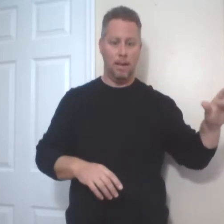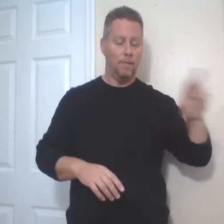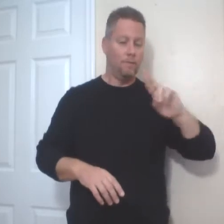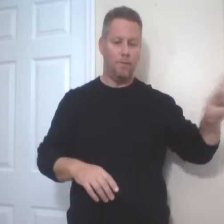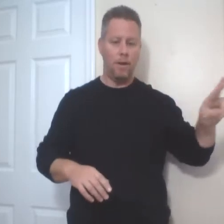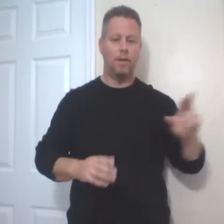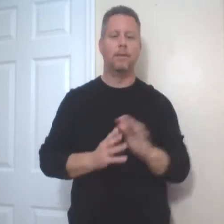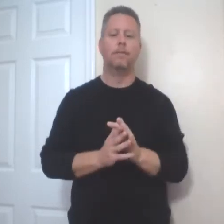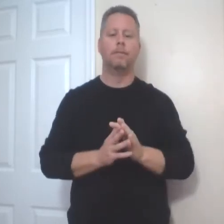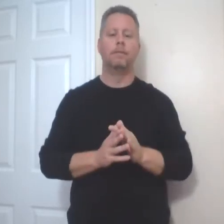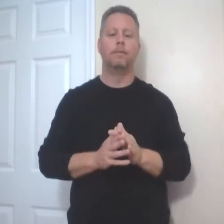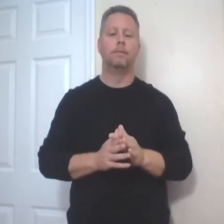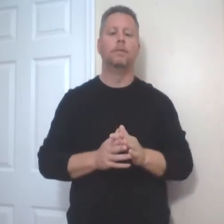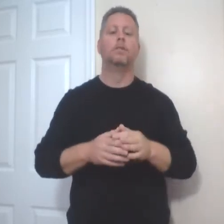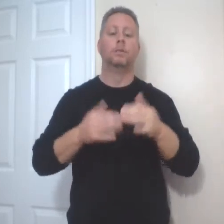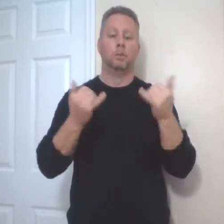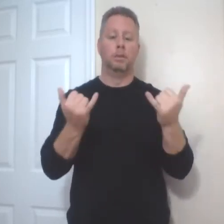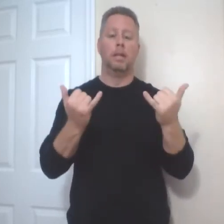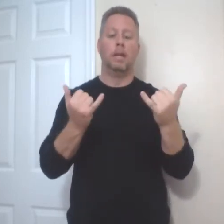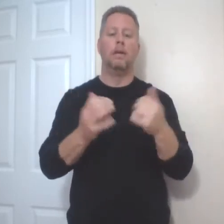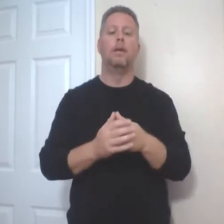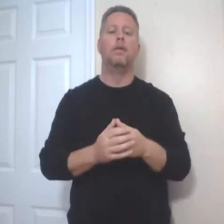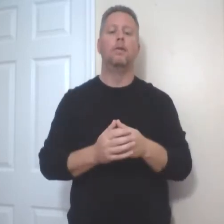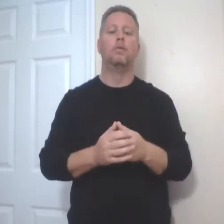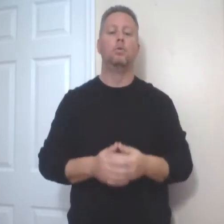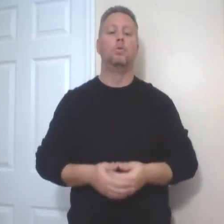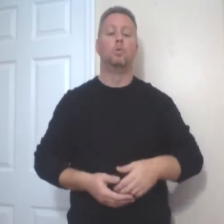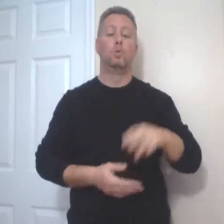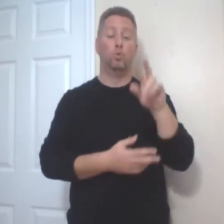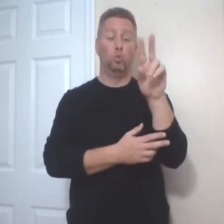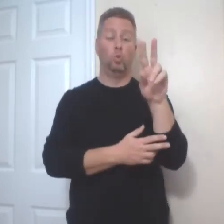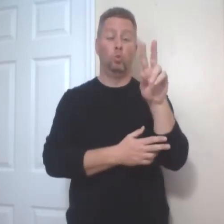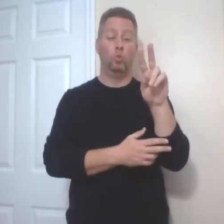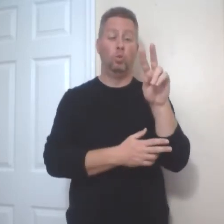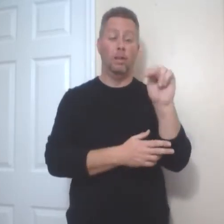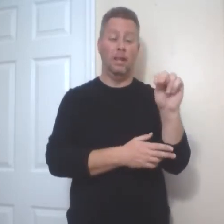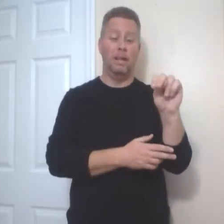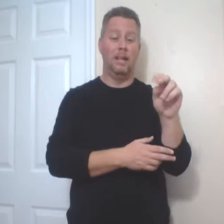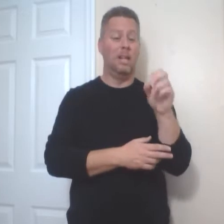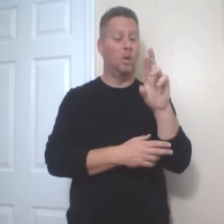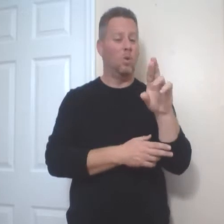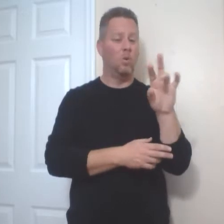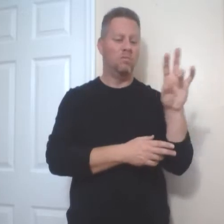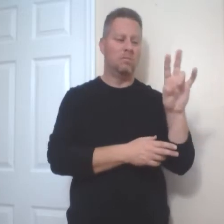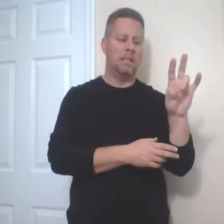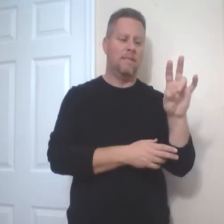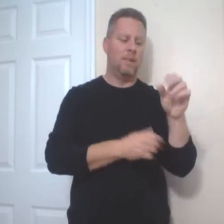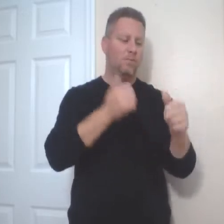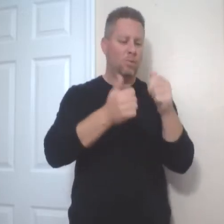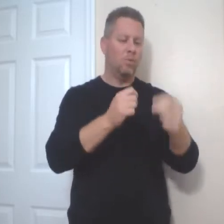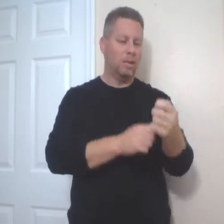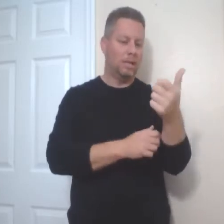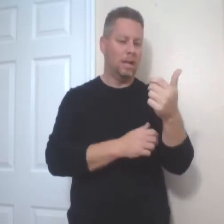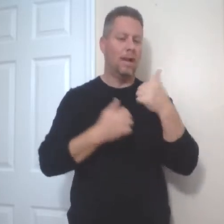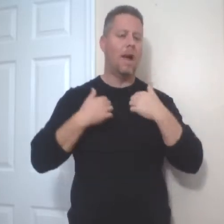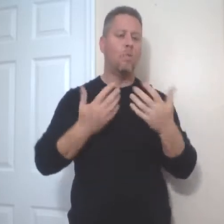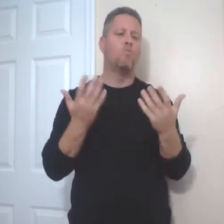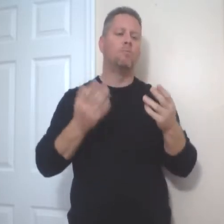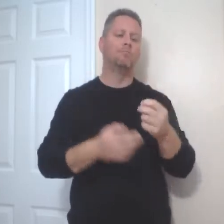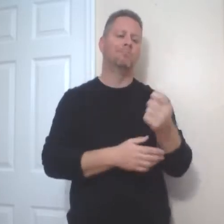now, I'll either get rid of the 2 or the 7. What I want to do is get rid of that 7. So plus 7,